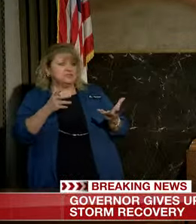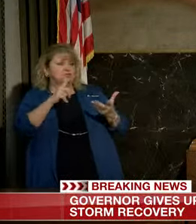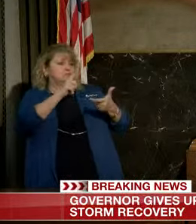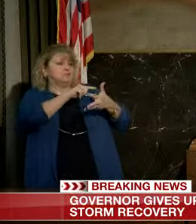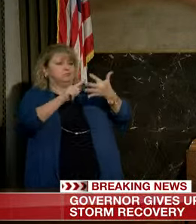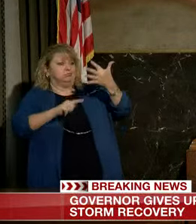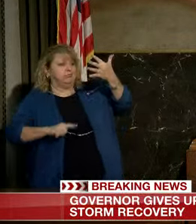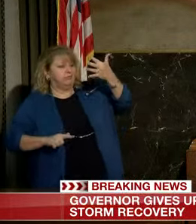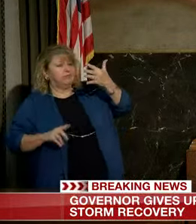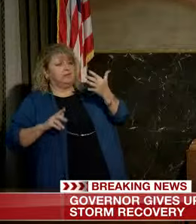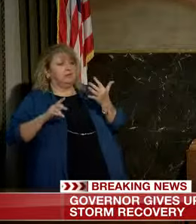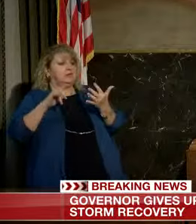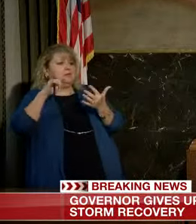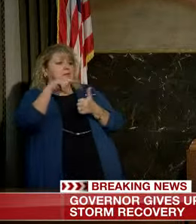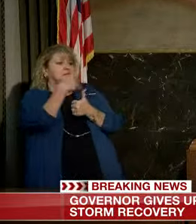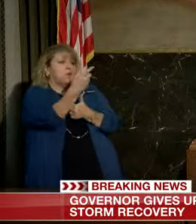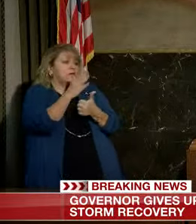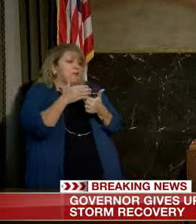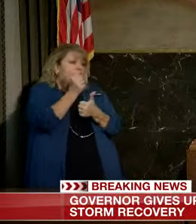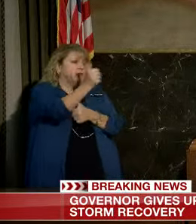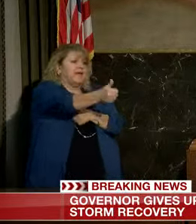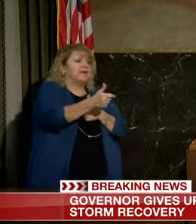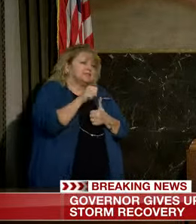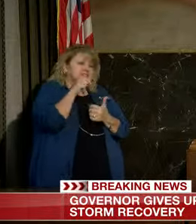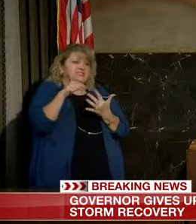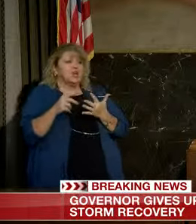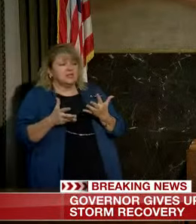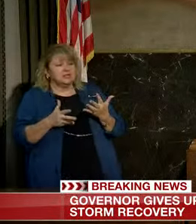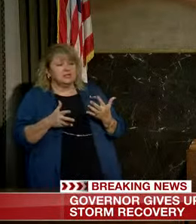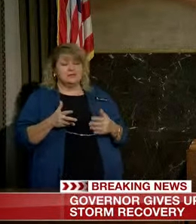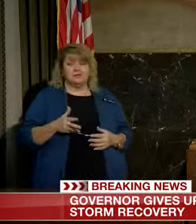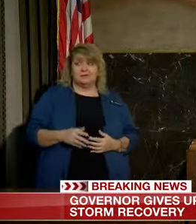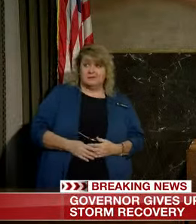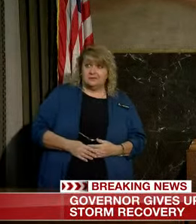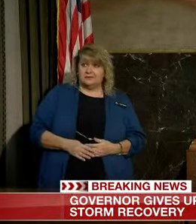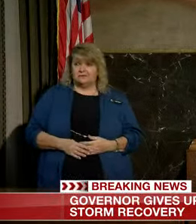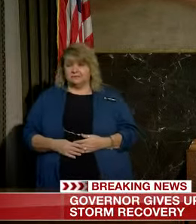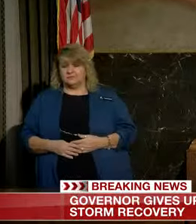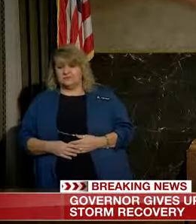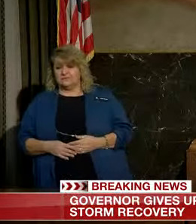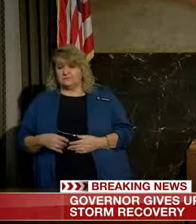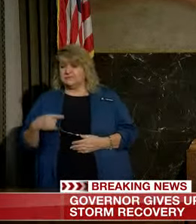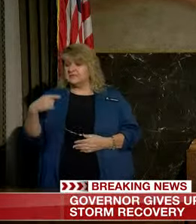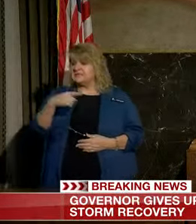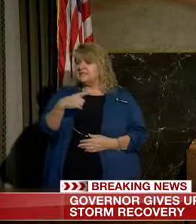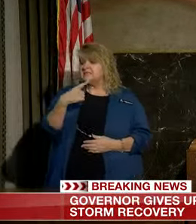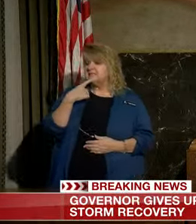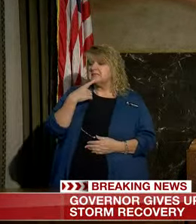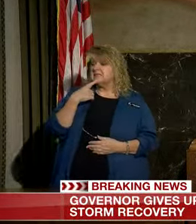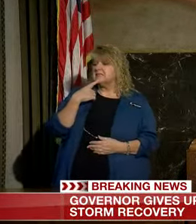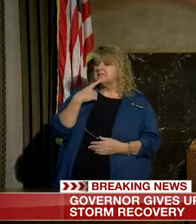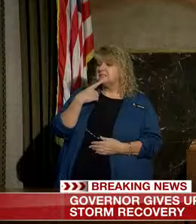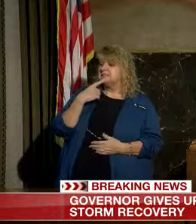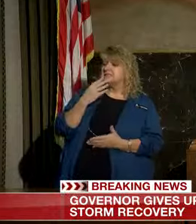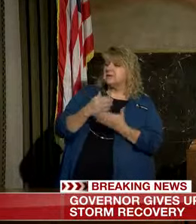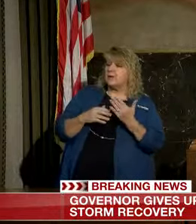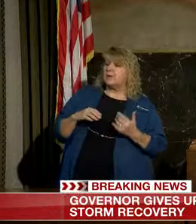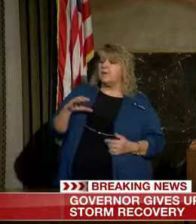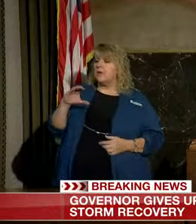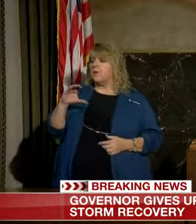it was actually put in these terms on more than one occasion in those meetings, that there may be some collateral damage related